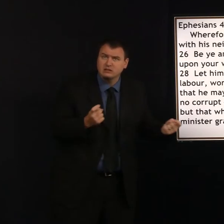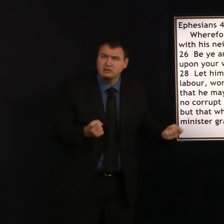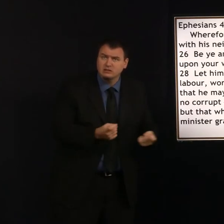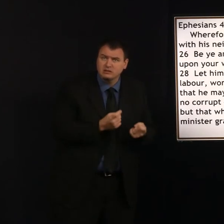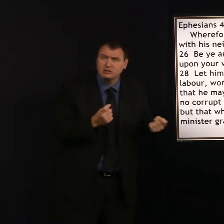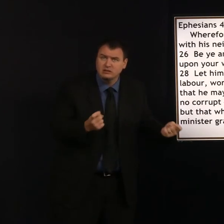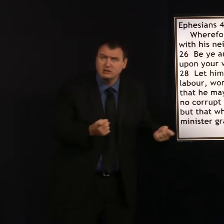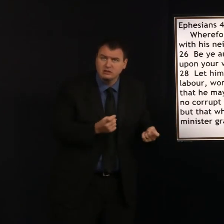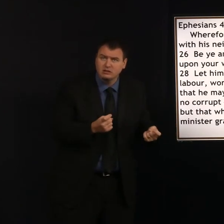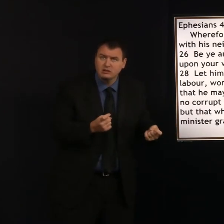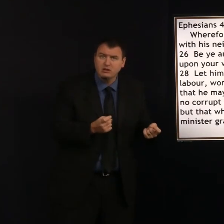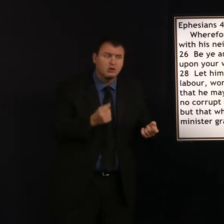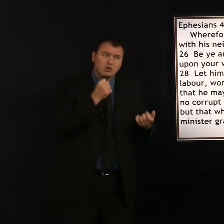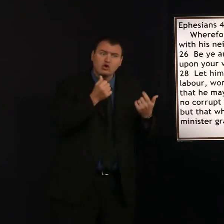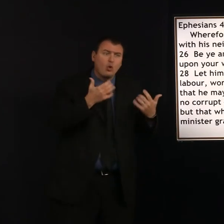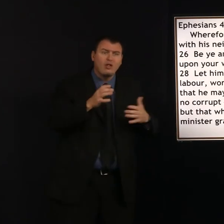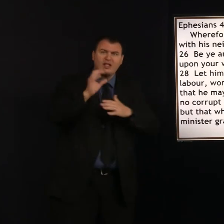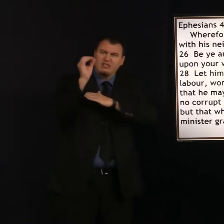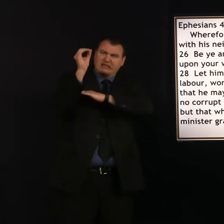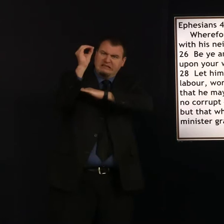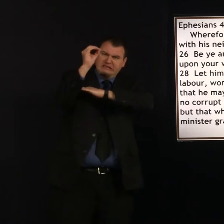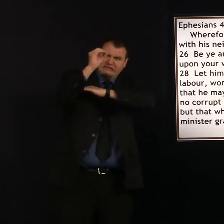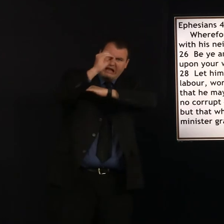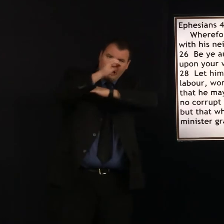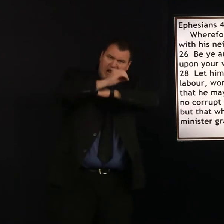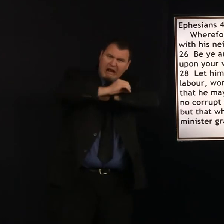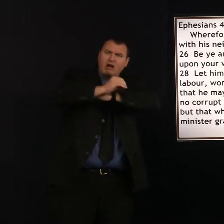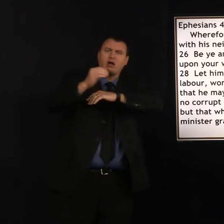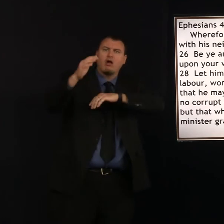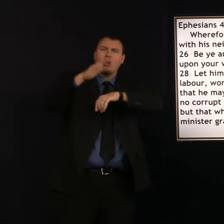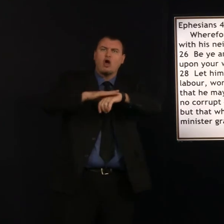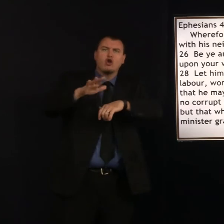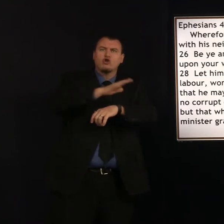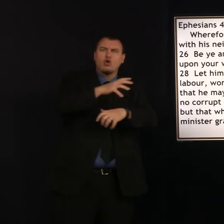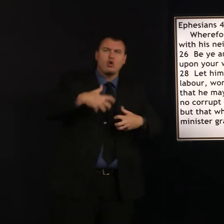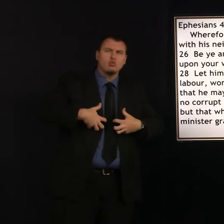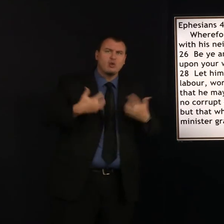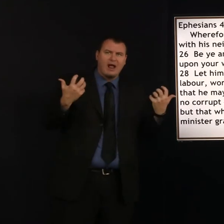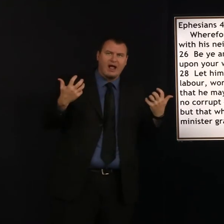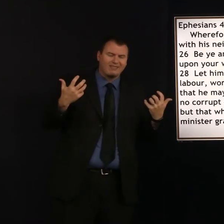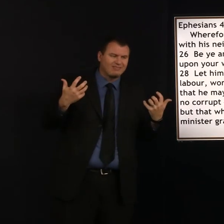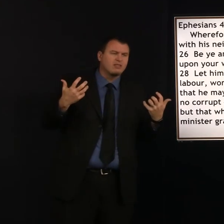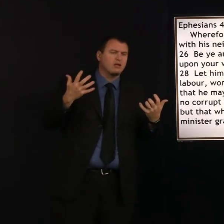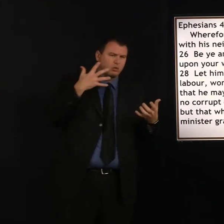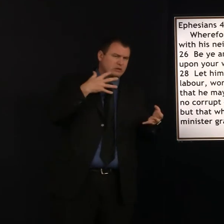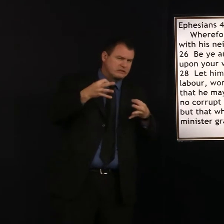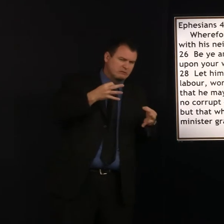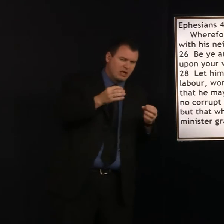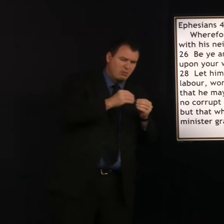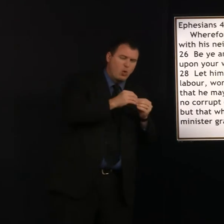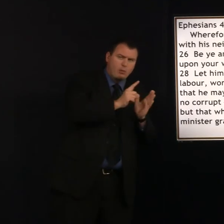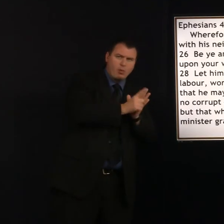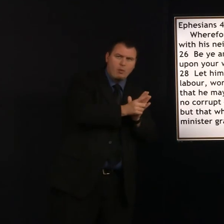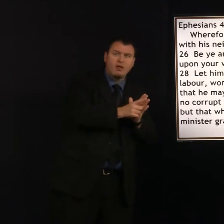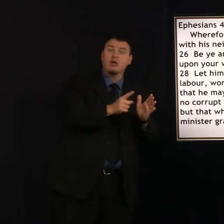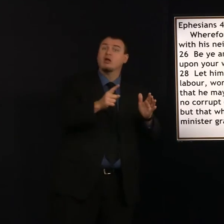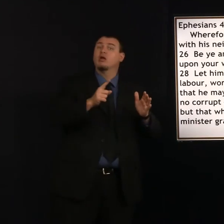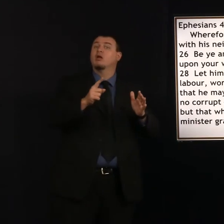Be angry and sin not. Let not the sun go down upon your wrath. So I'll talk more about